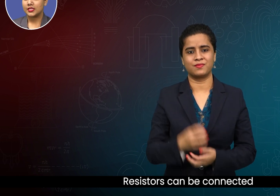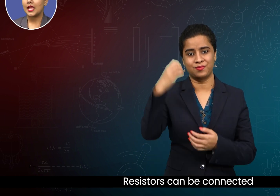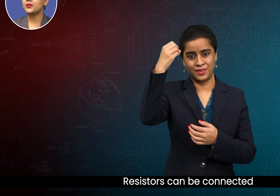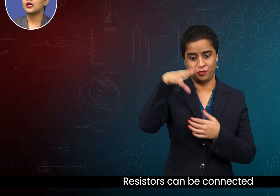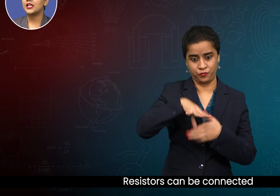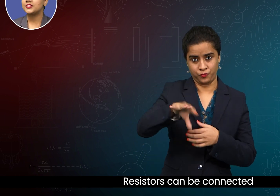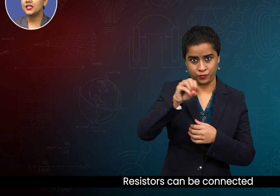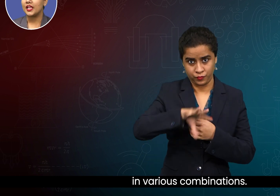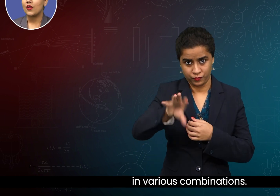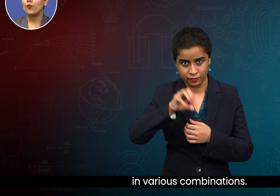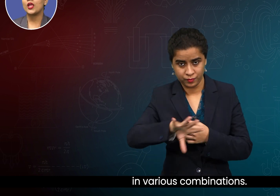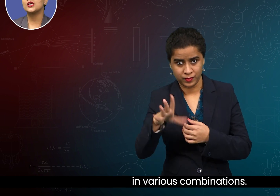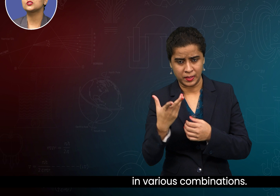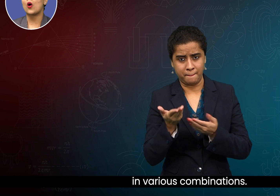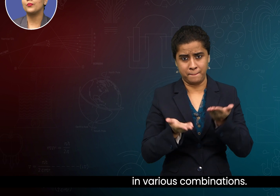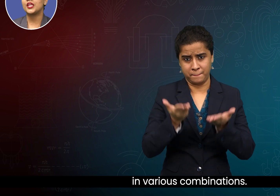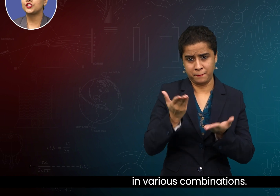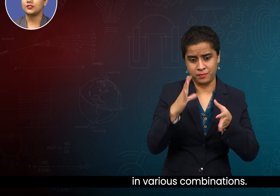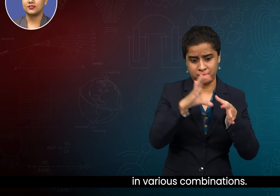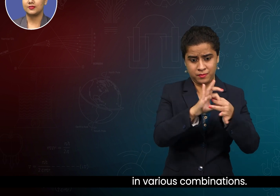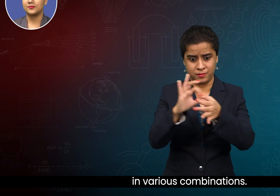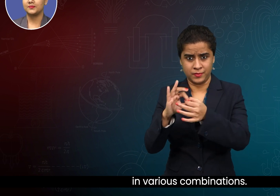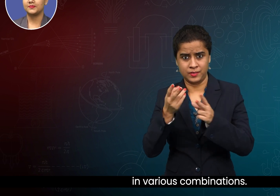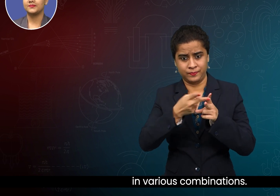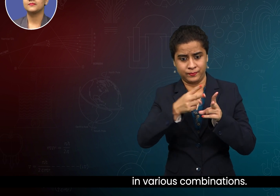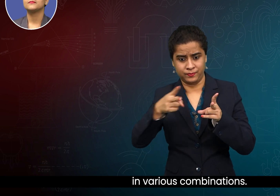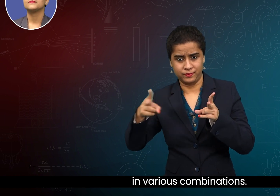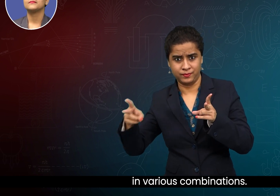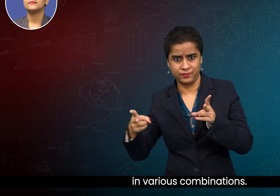Resistors can be connected in various combinations.